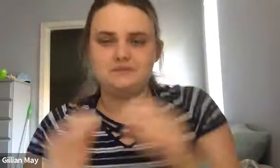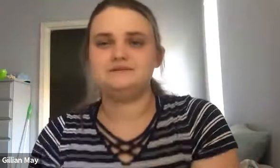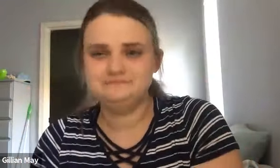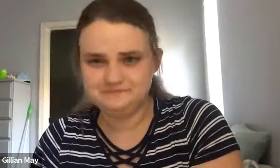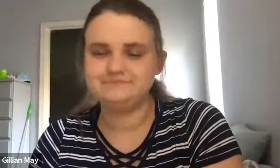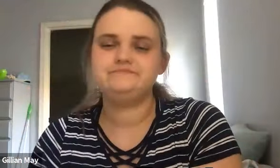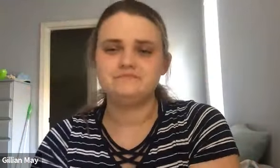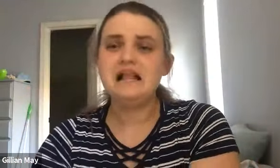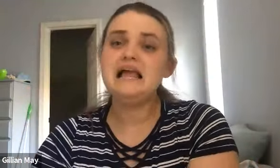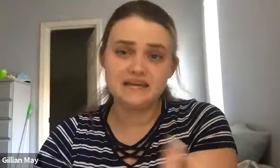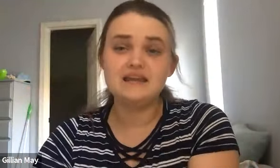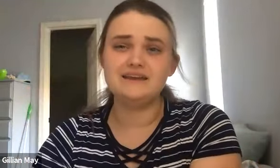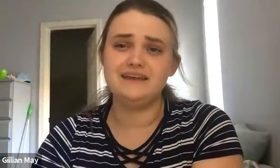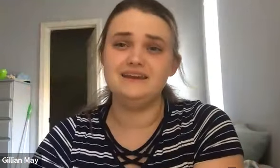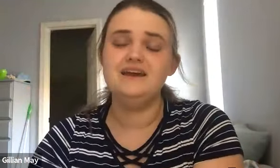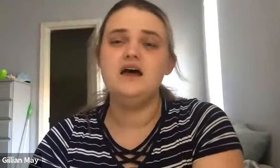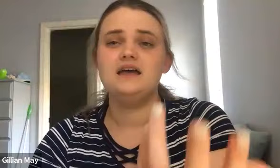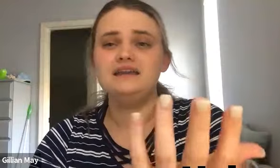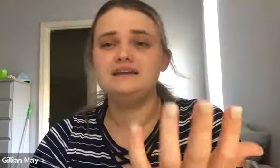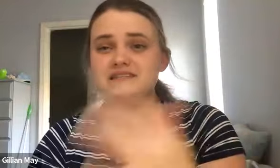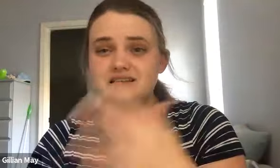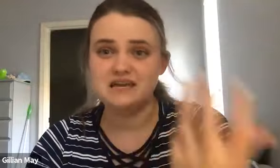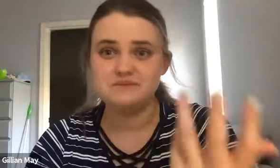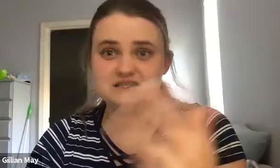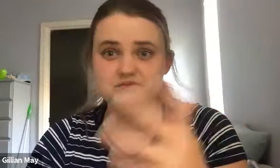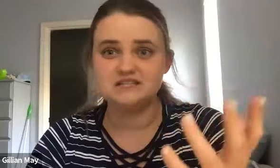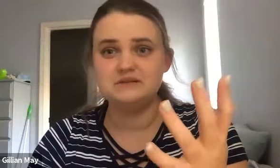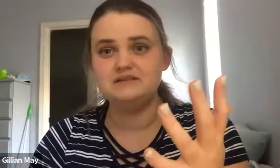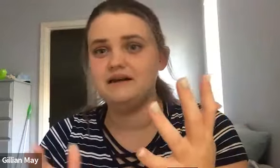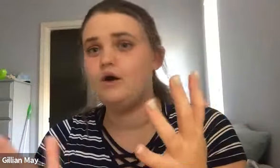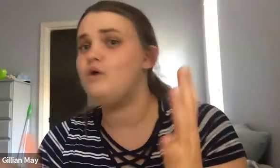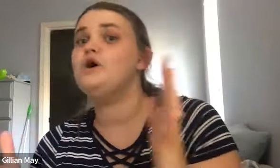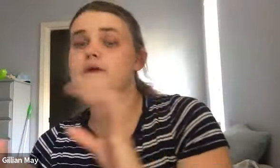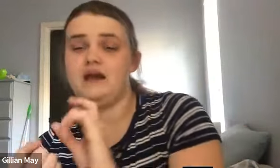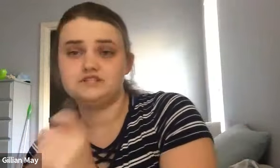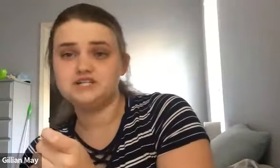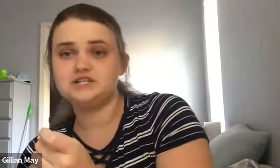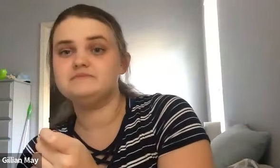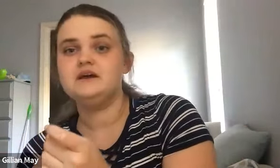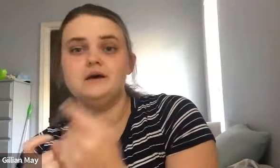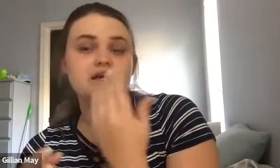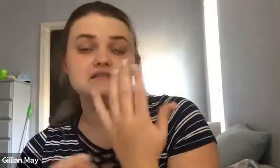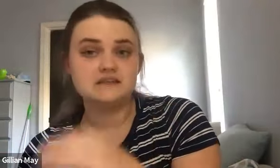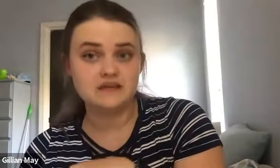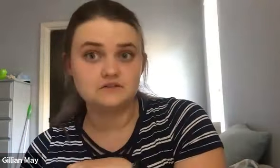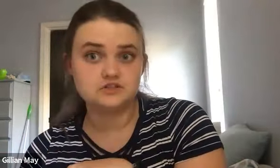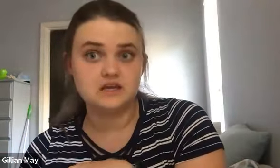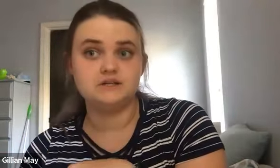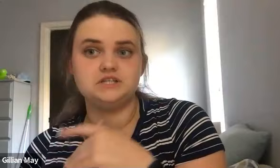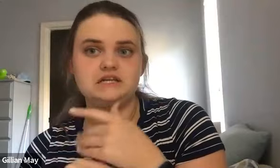adopted. And again, any of these signs can be subject to be like, oh no, we have changed them, because it's like the English language,